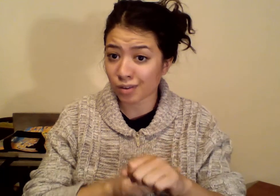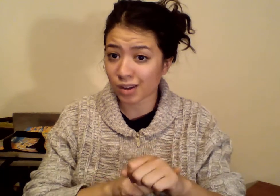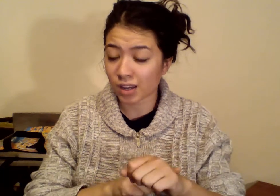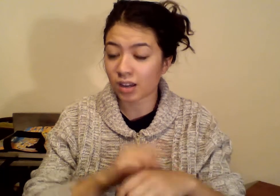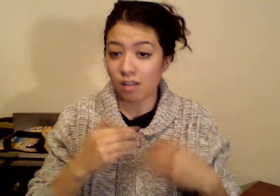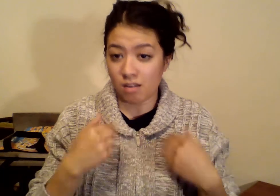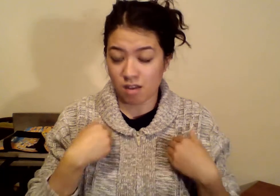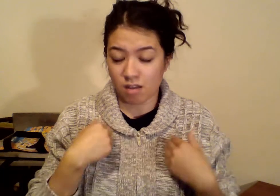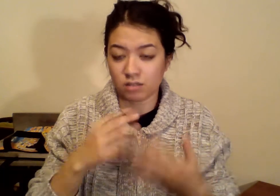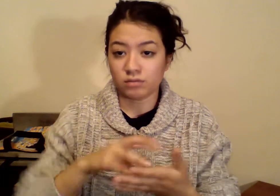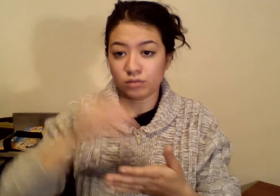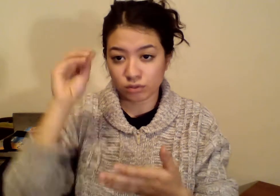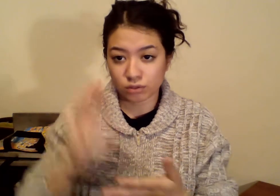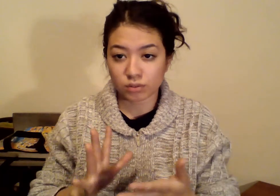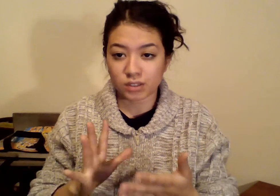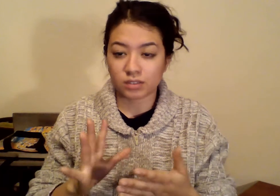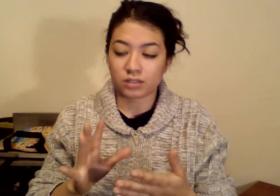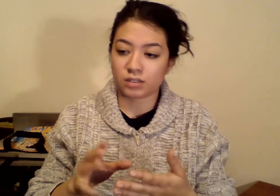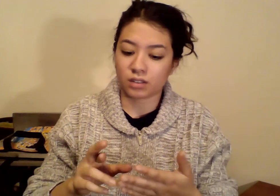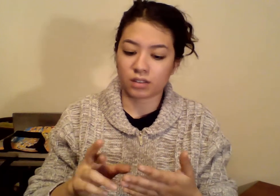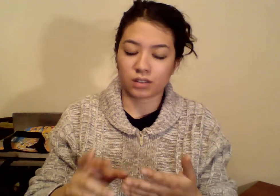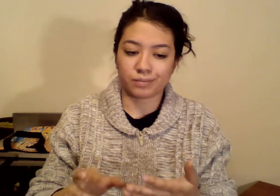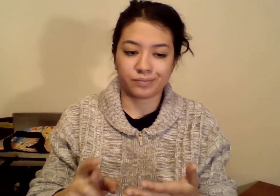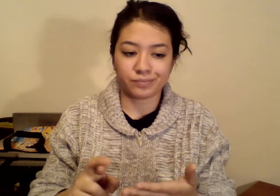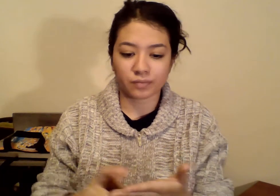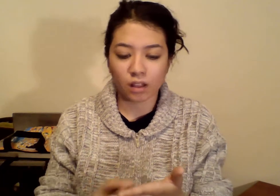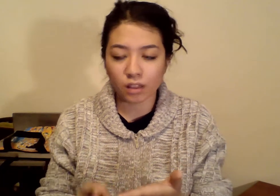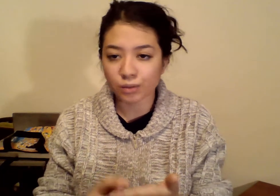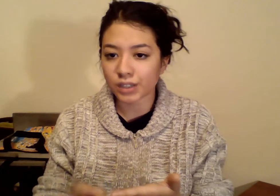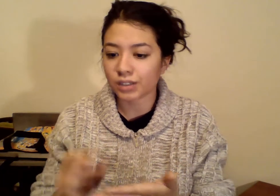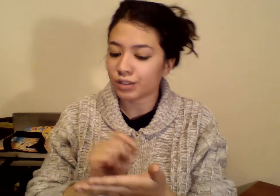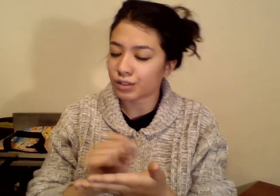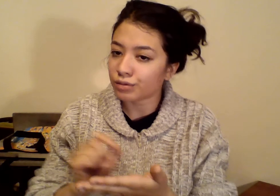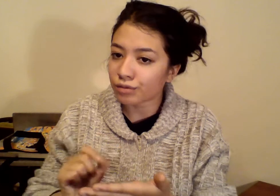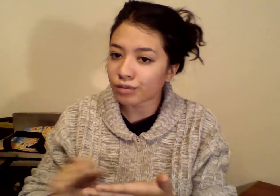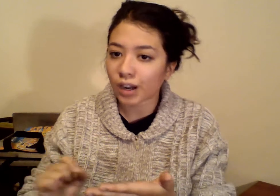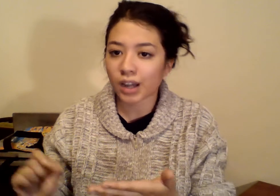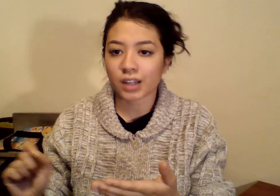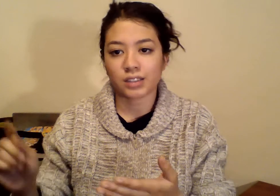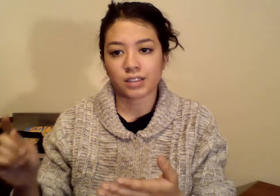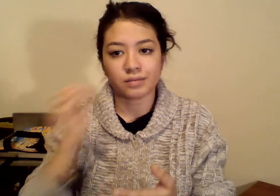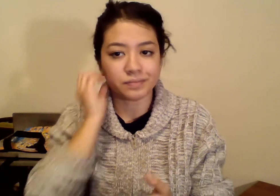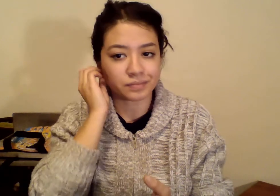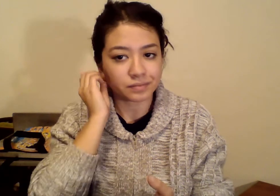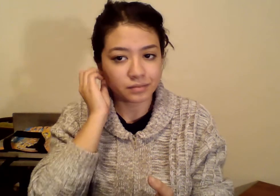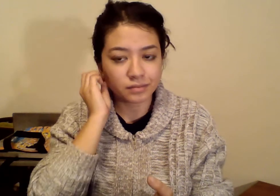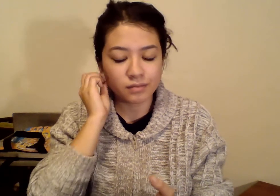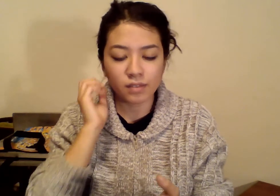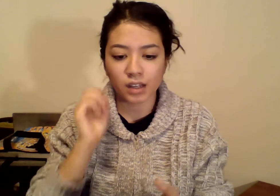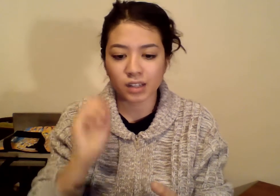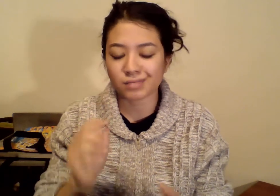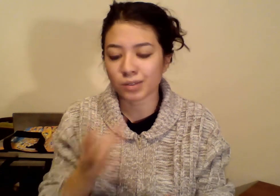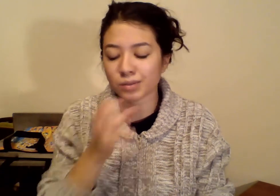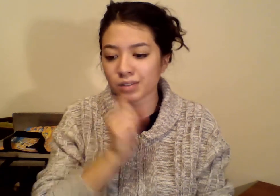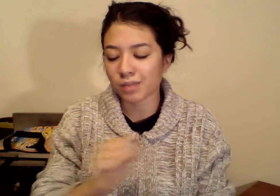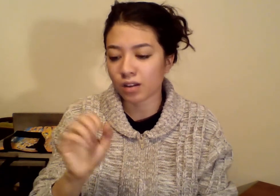that paper, they learned all kinds of things. They learned how psychologists talk about different issues in the area. They learned